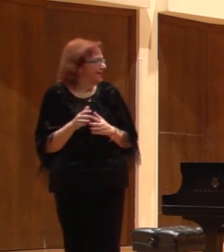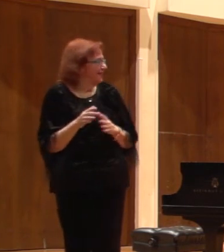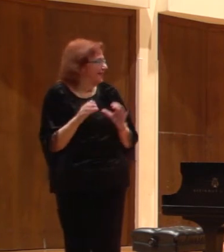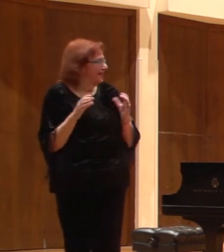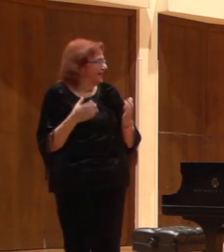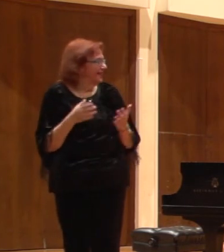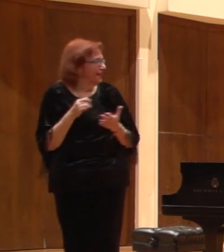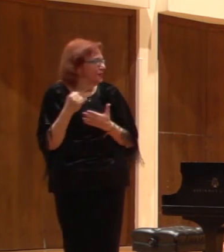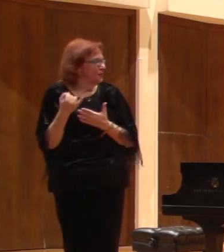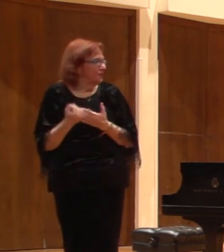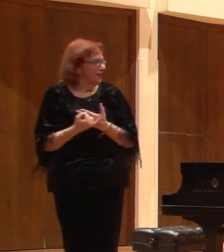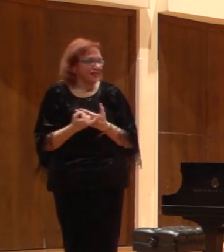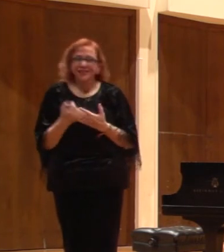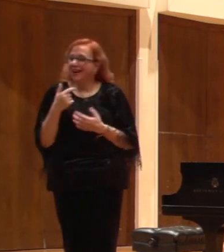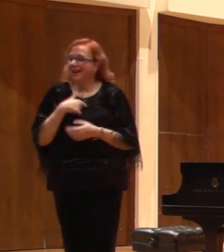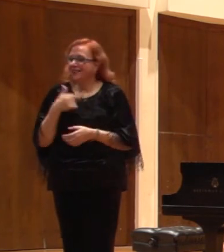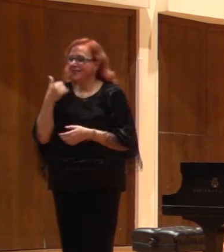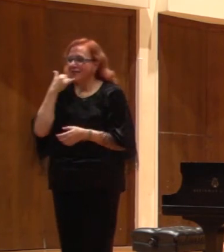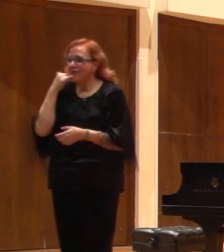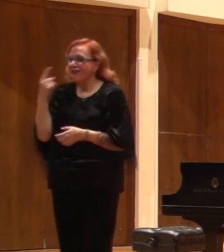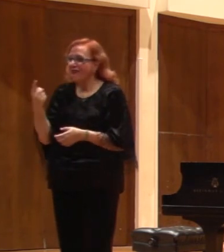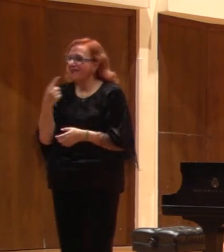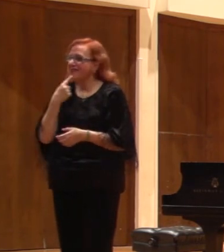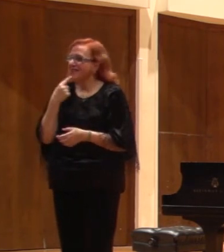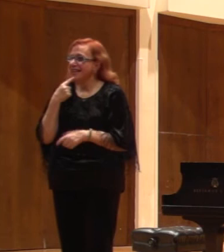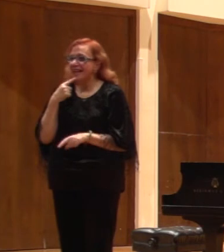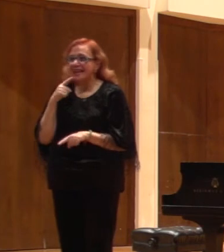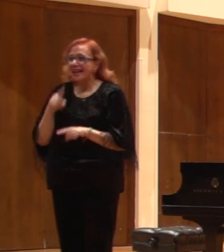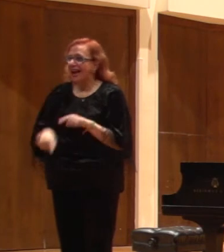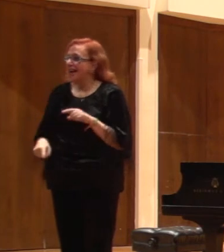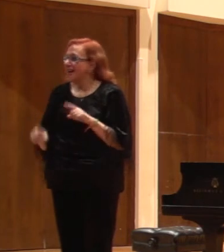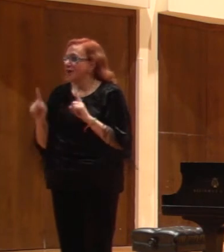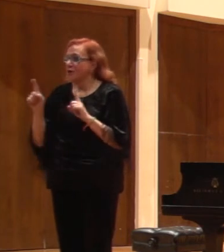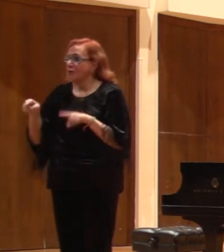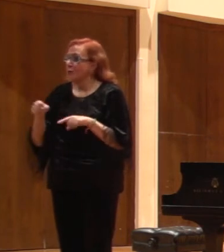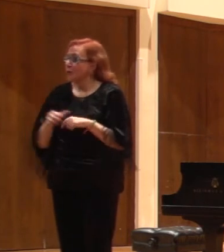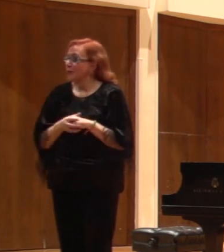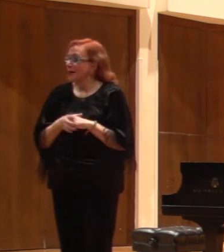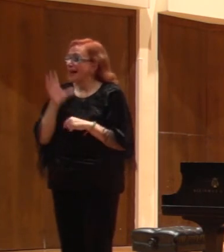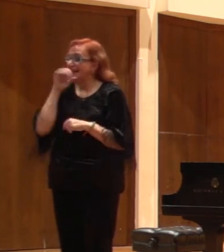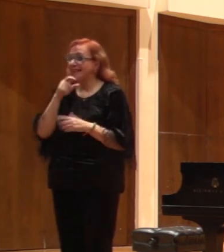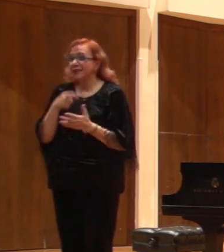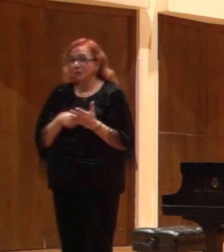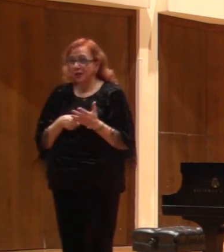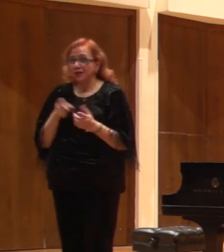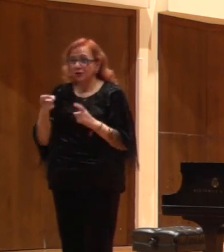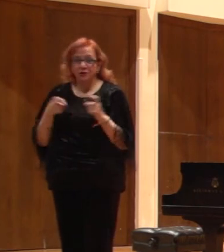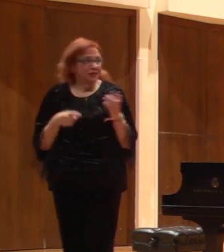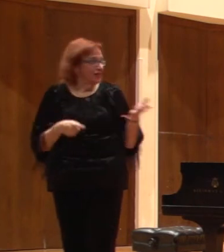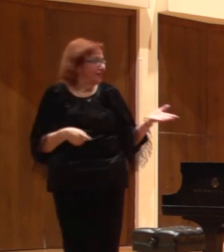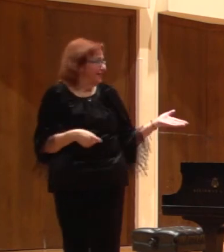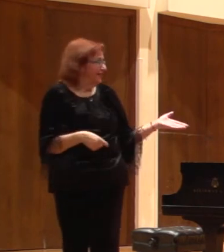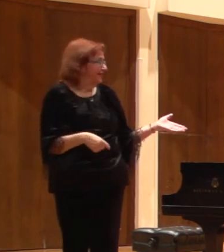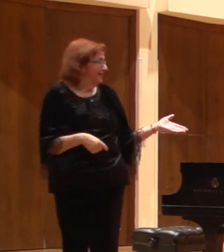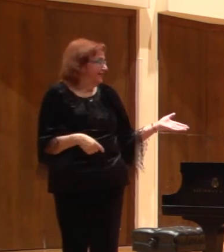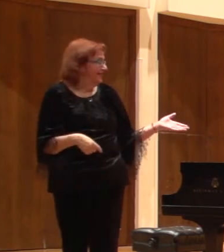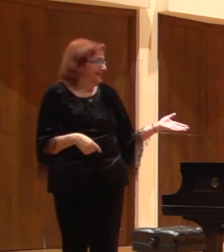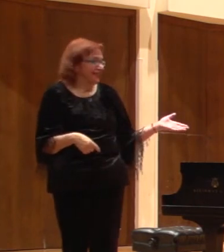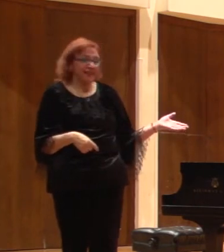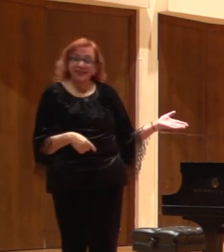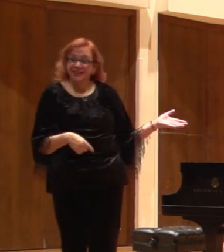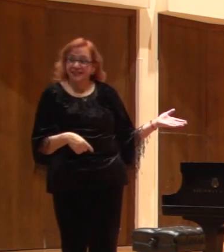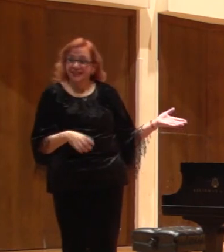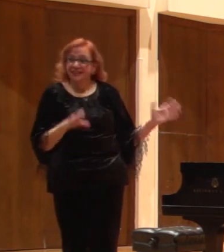class project, I had to call her and say, I can't be there. Guess what? You're in charge. So